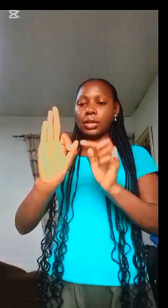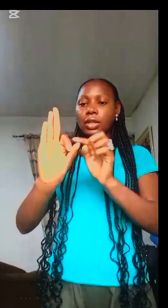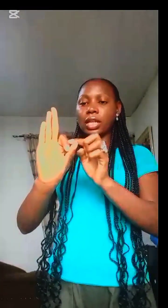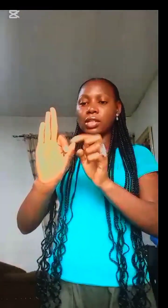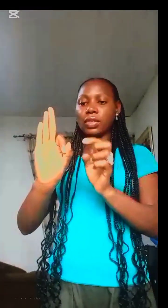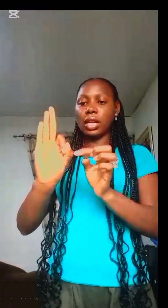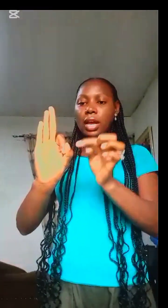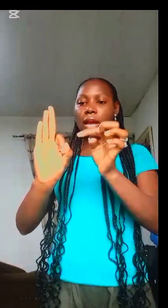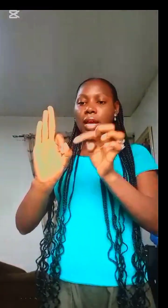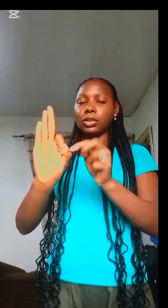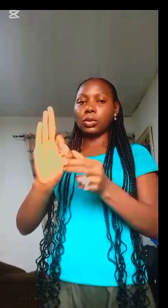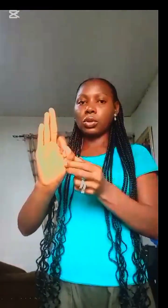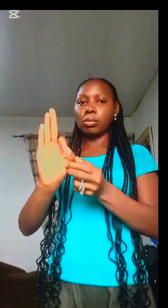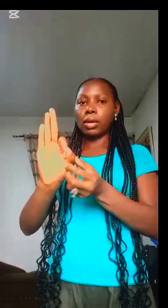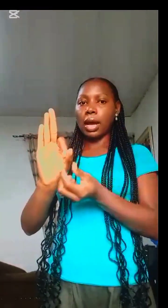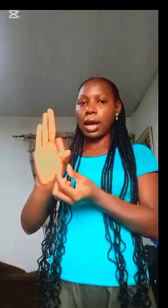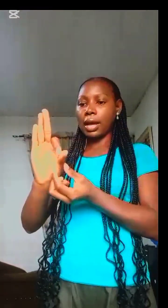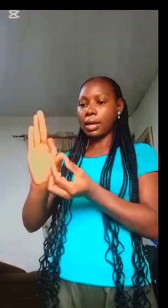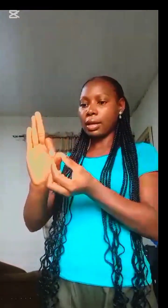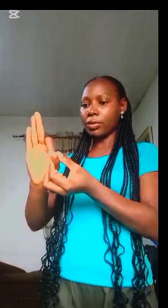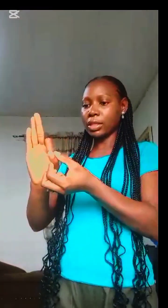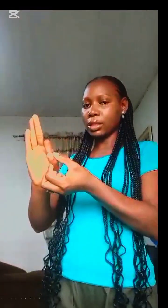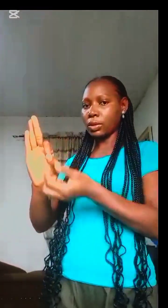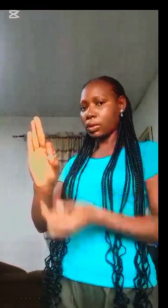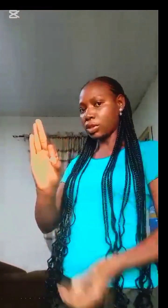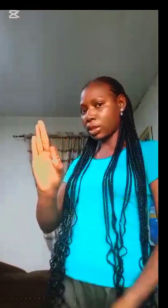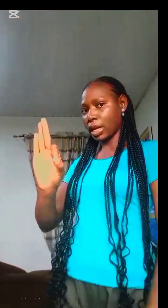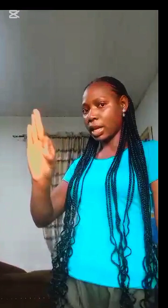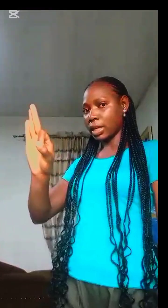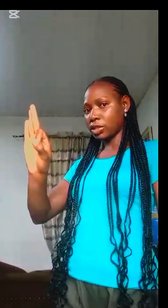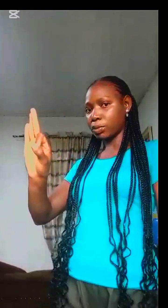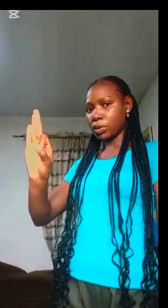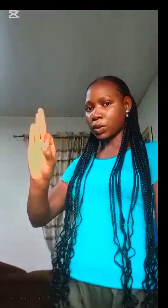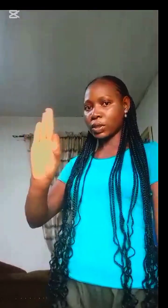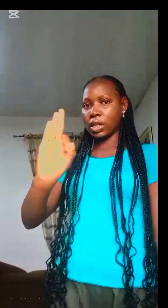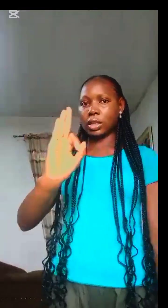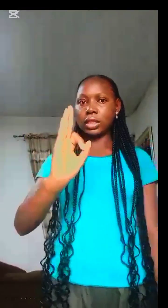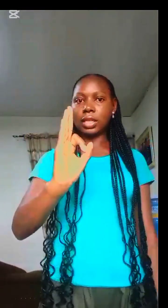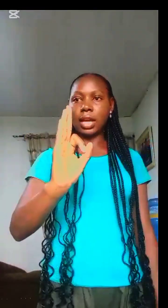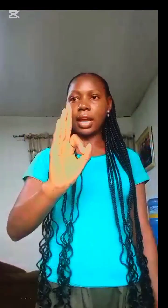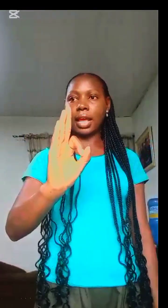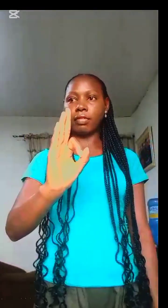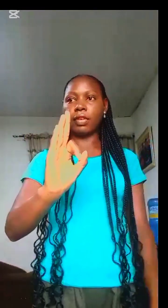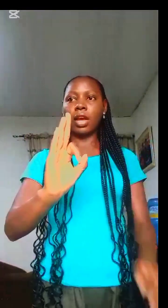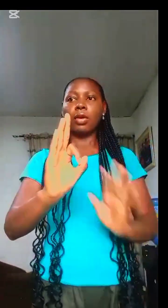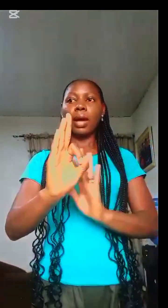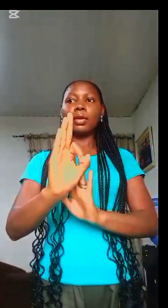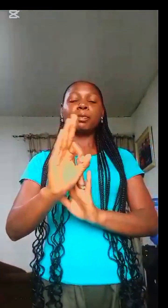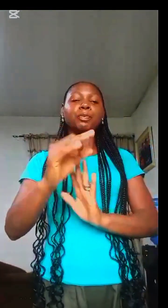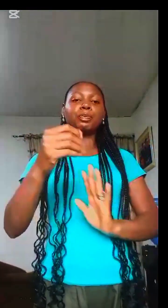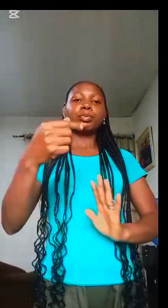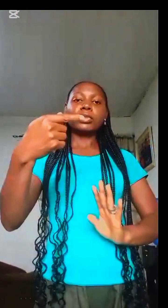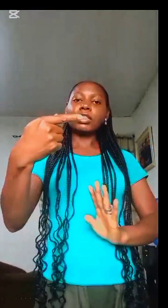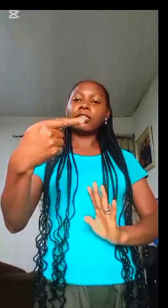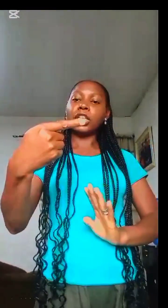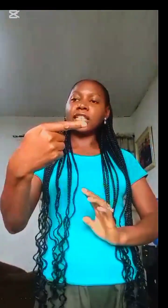your index finger and your thumb are resting on each other. This represents letter F. Well, for letter